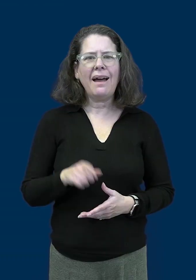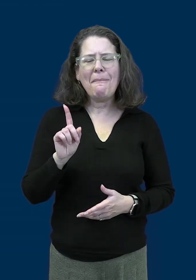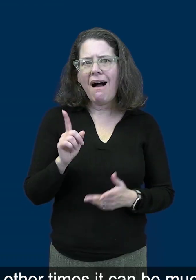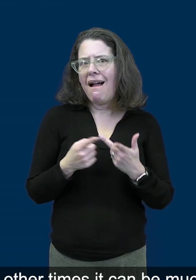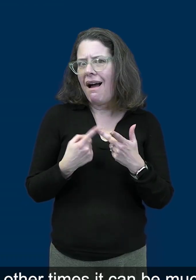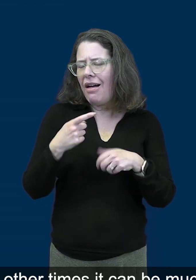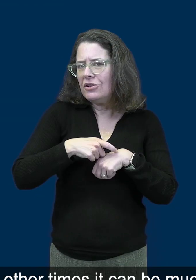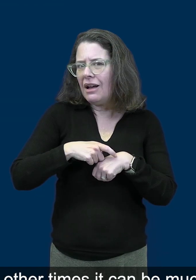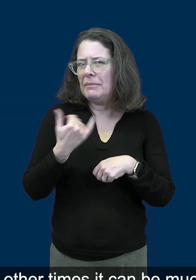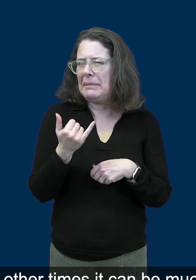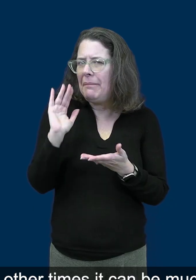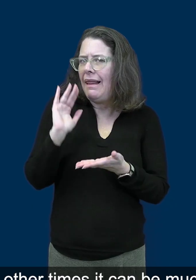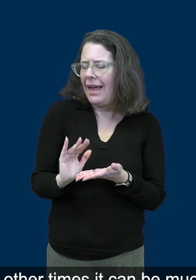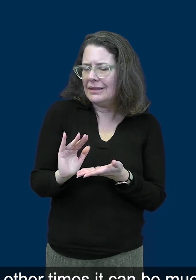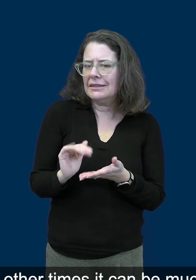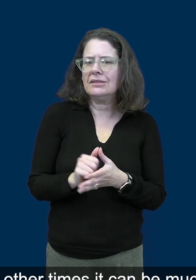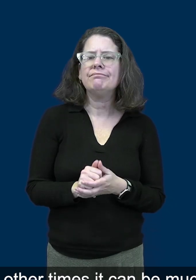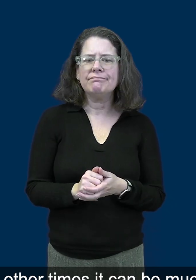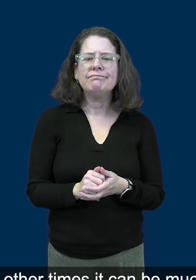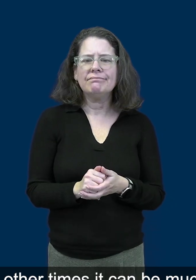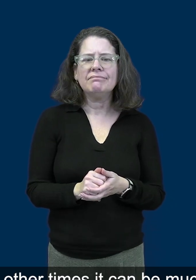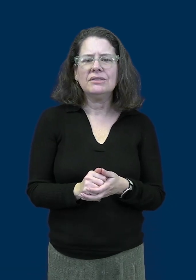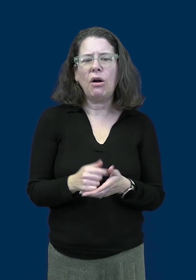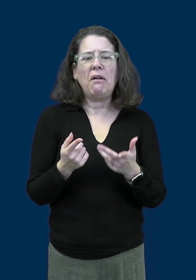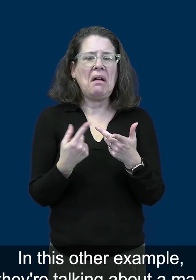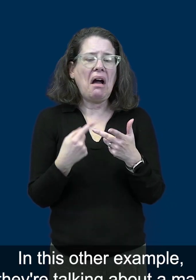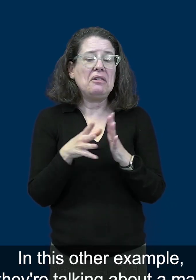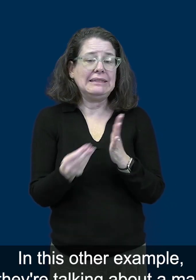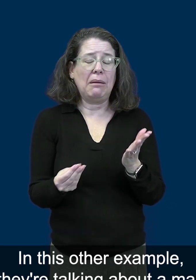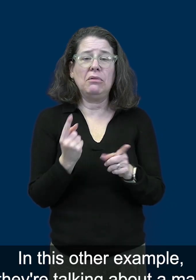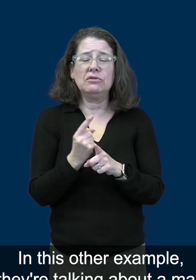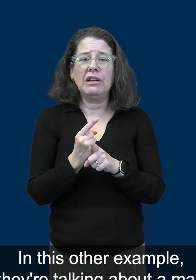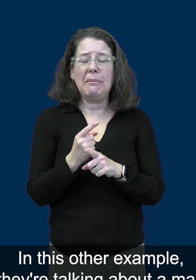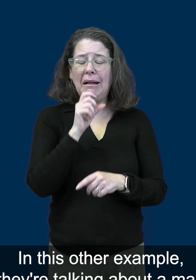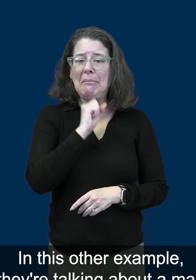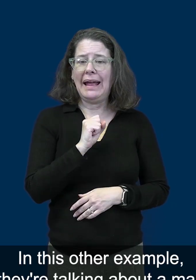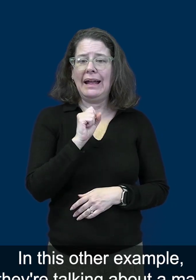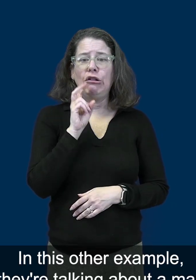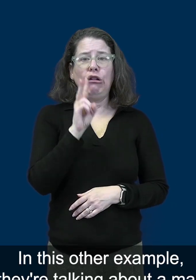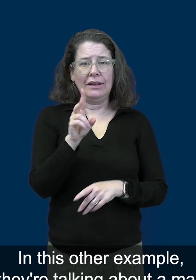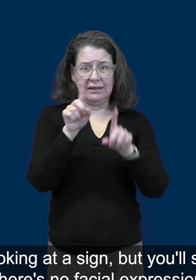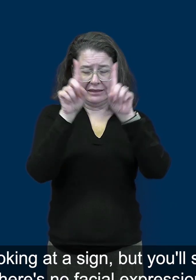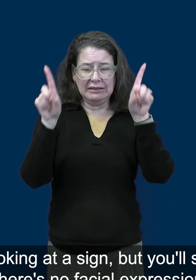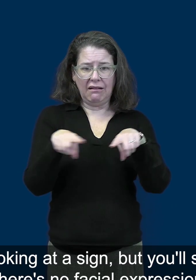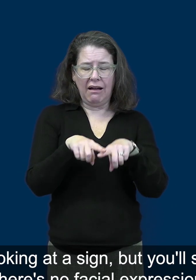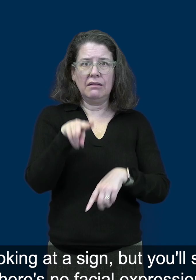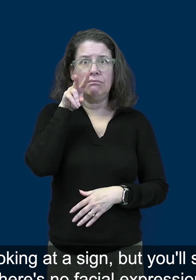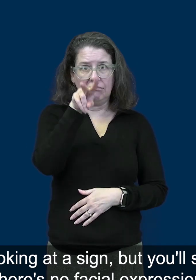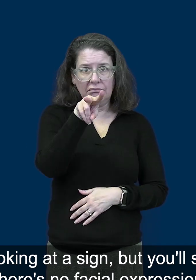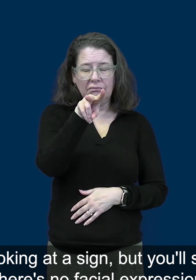But at other times, it can be much less. In this other example, they're talking about a man looking at a sign, but you'll